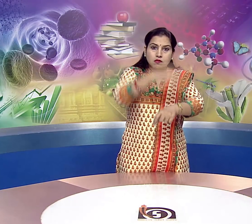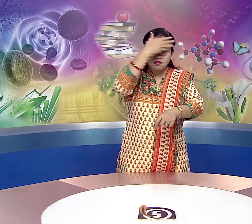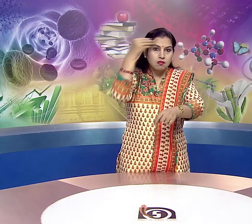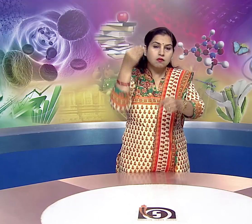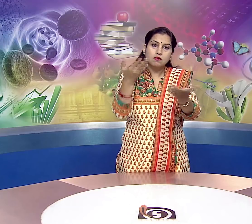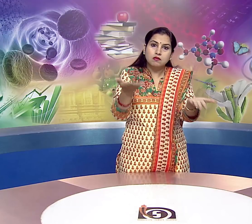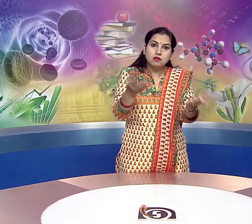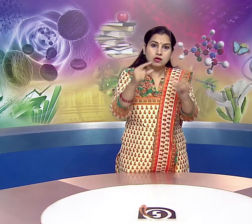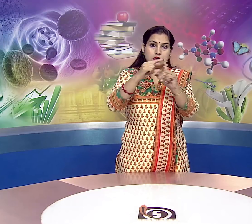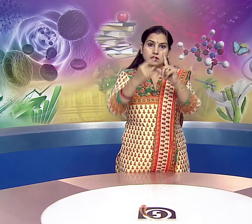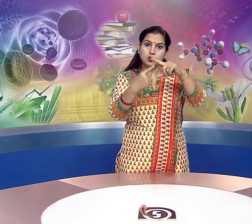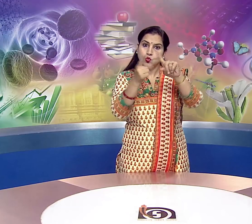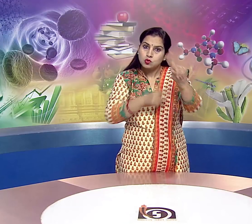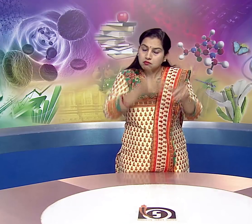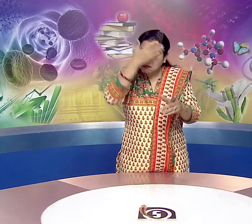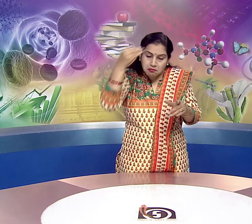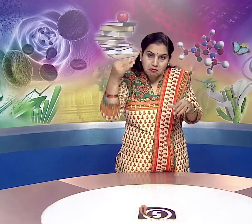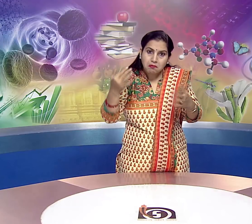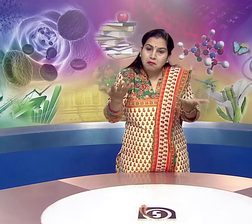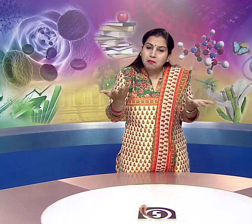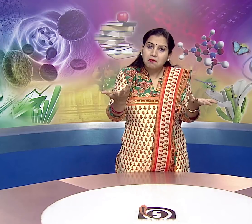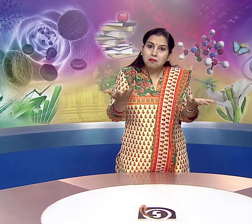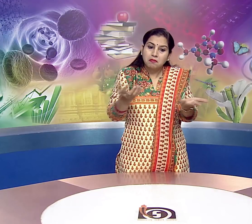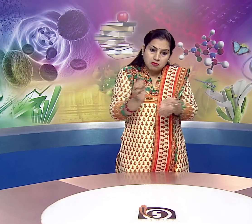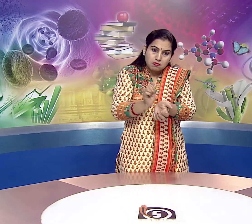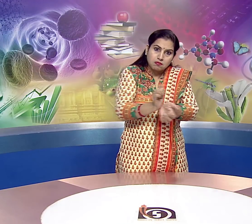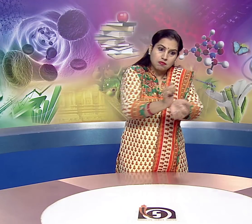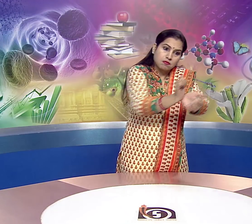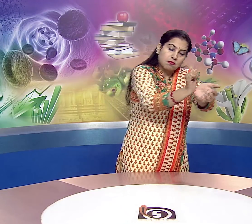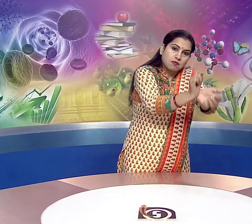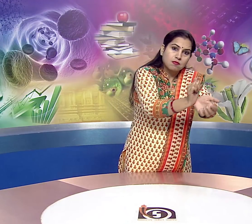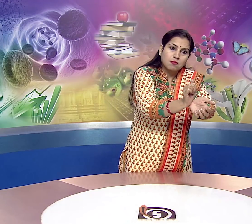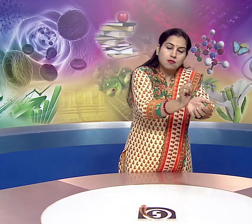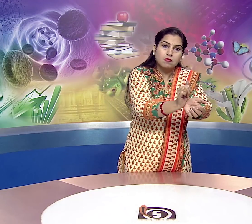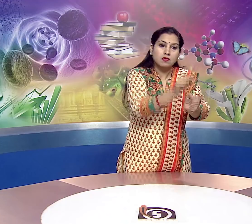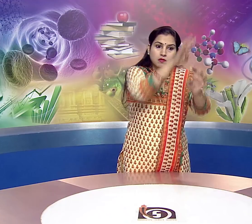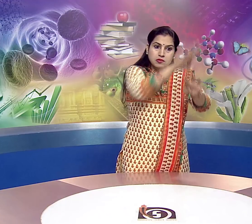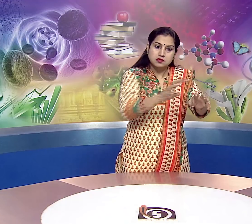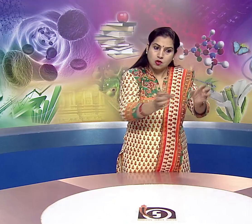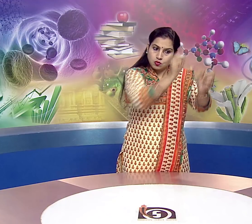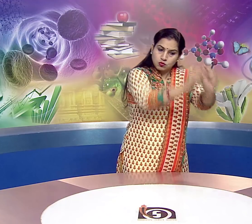their duty to take the prisoners to the prison house.